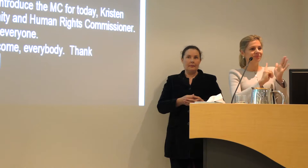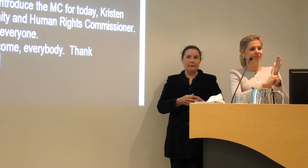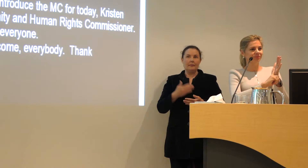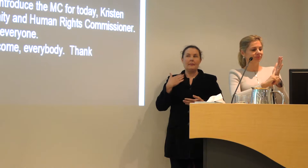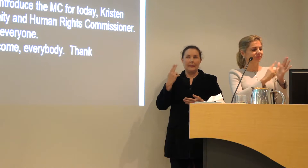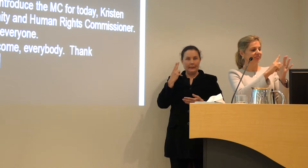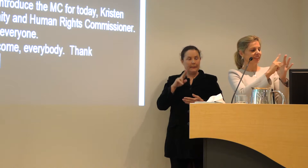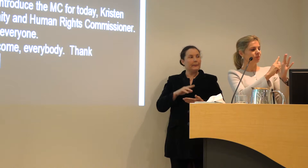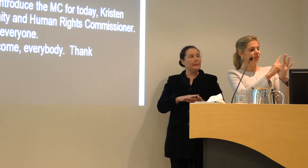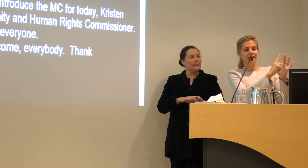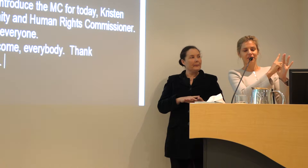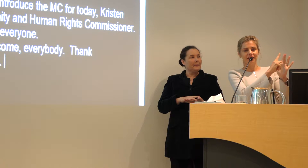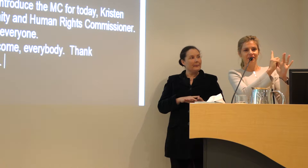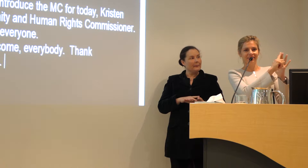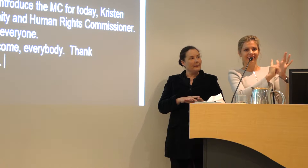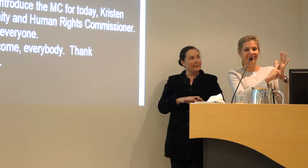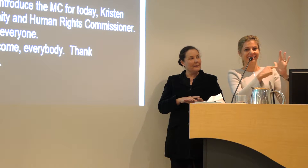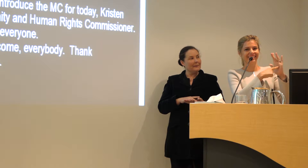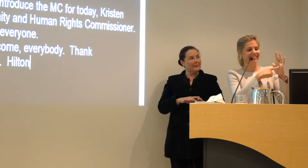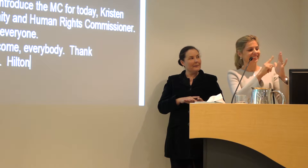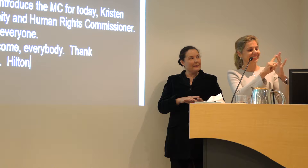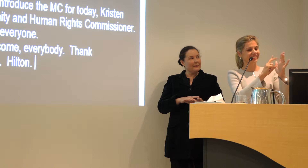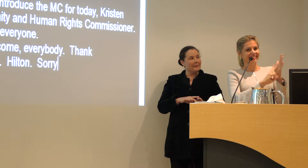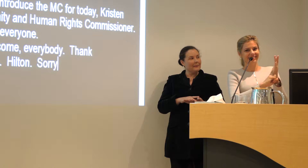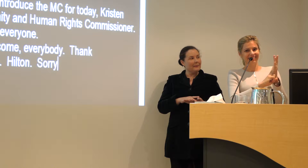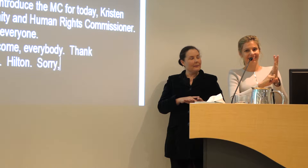Hilton. Oh, sorry, I've got that wrong.